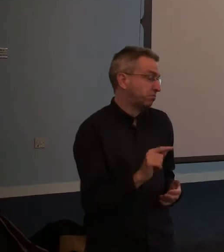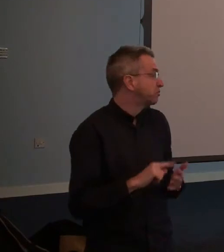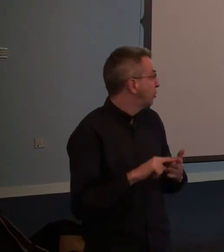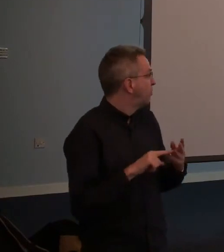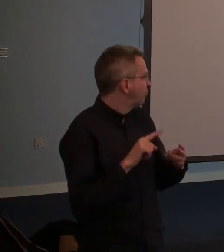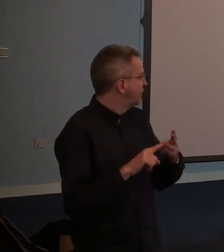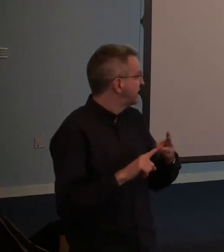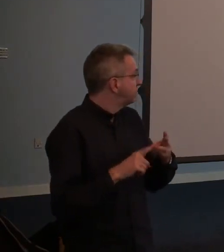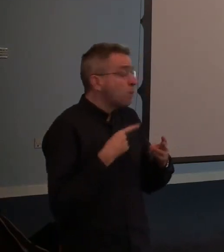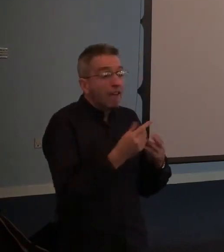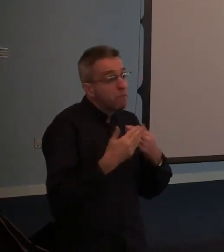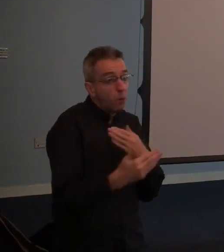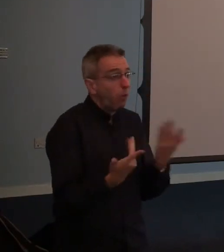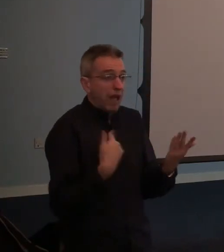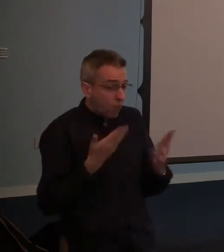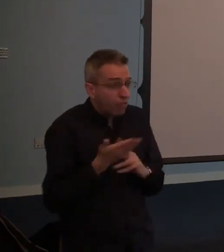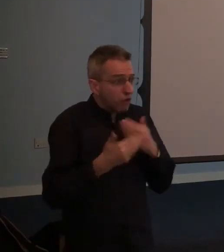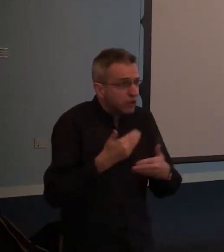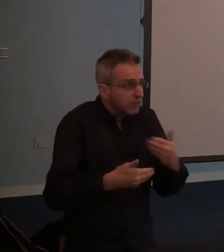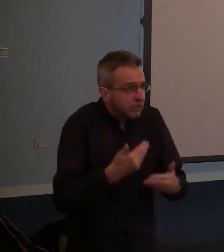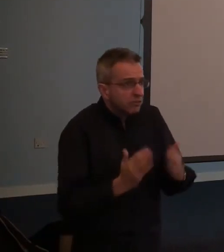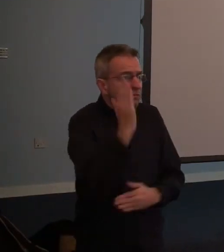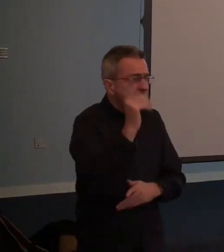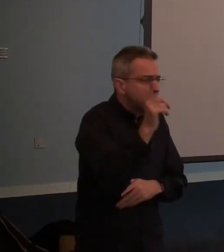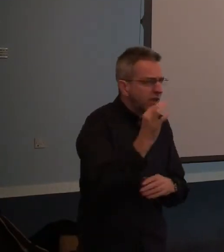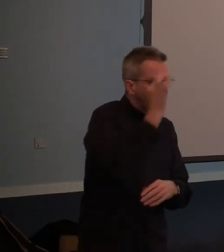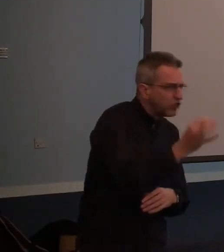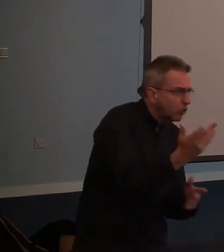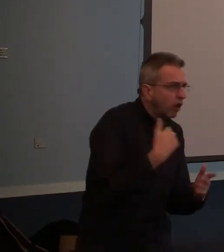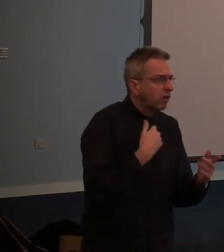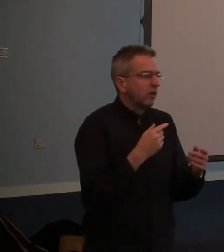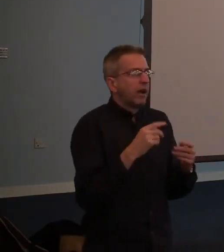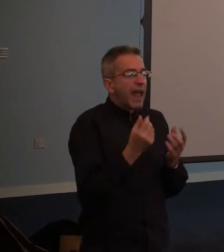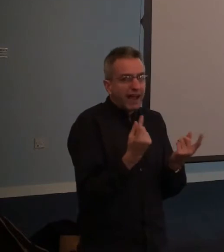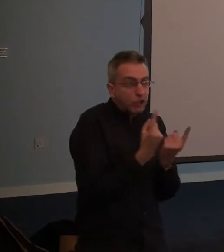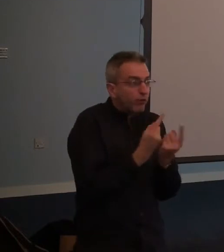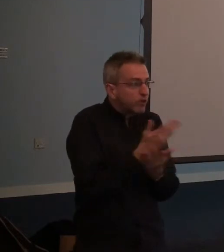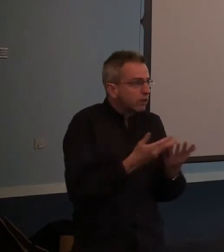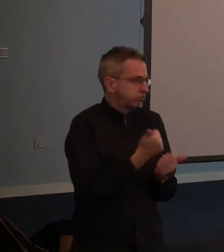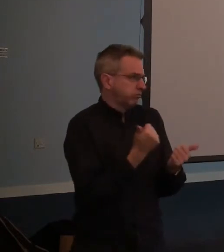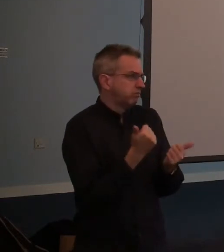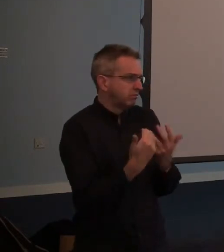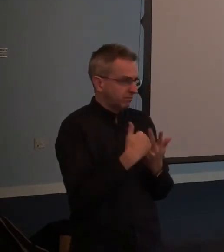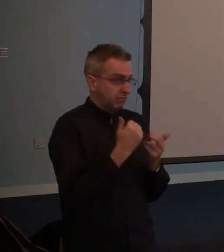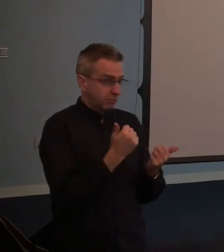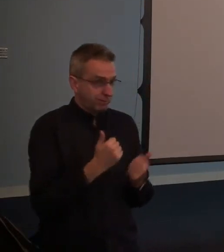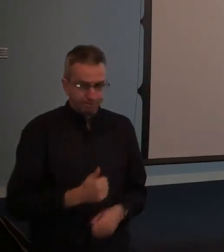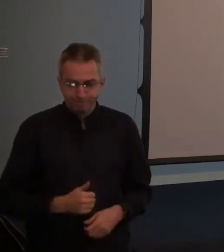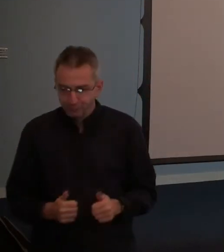we should be. And also, are there more research? Is there more research that requires to be done in this area? What areas for